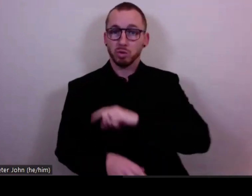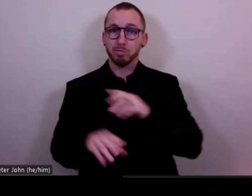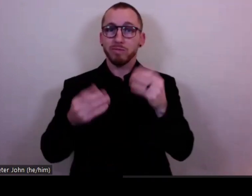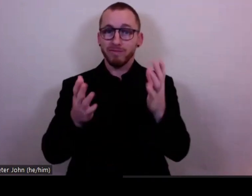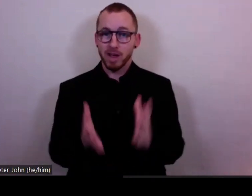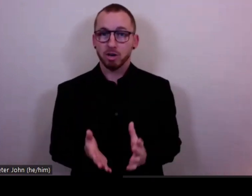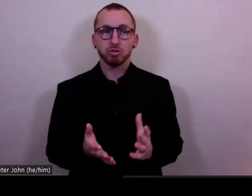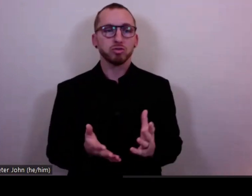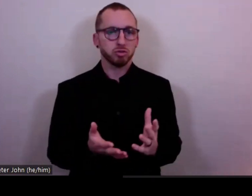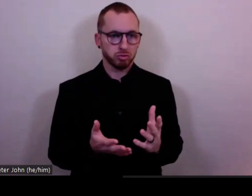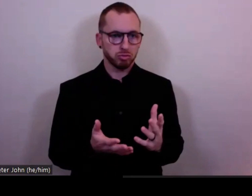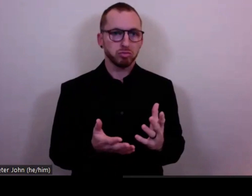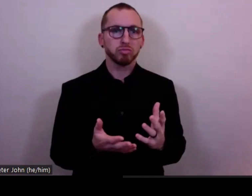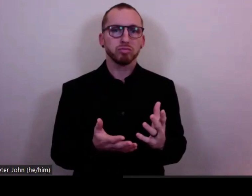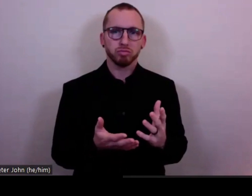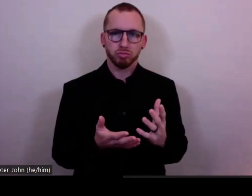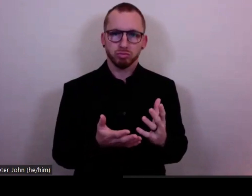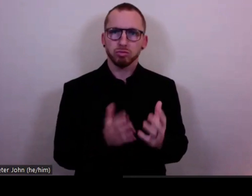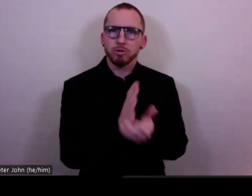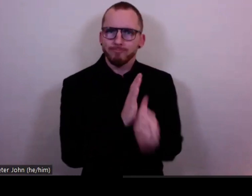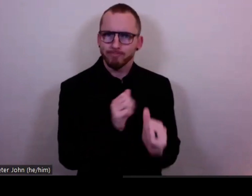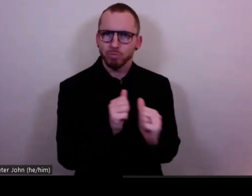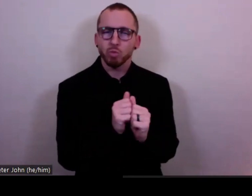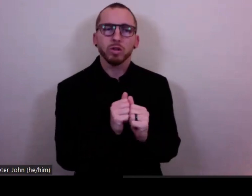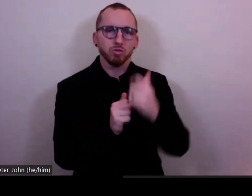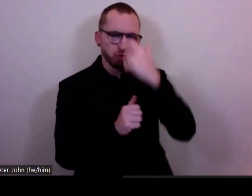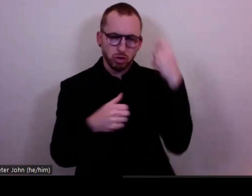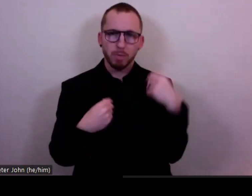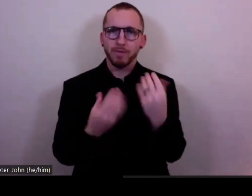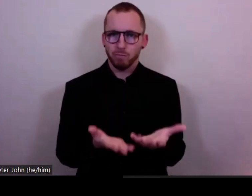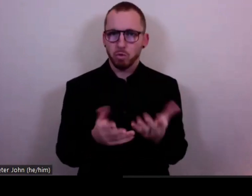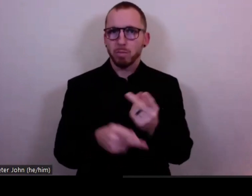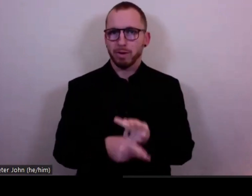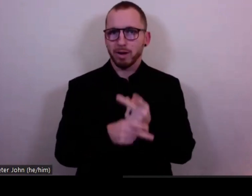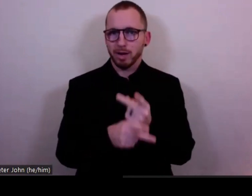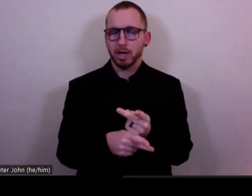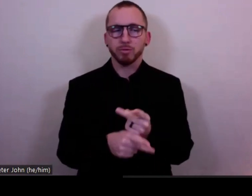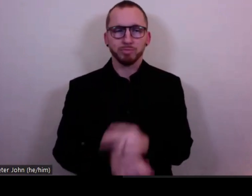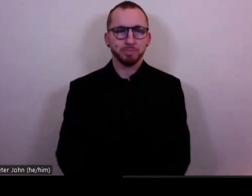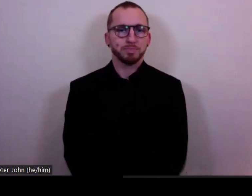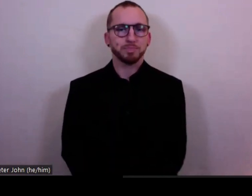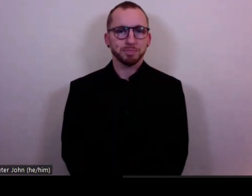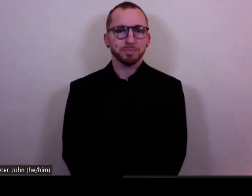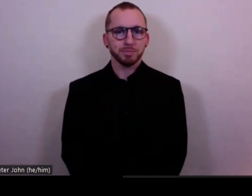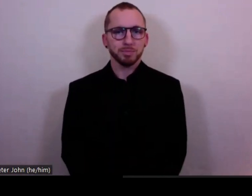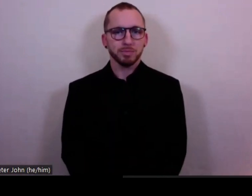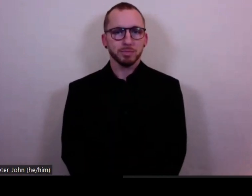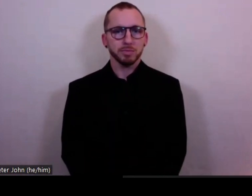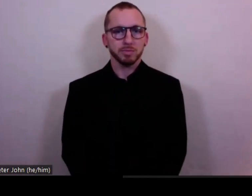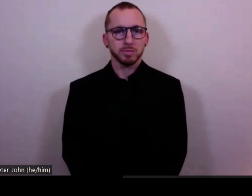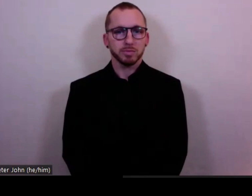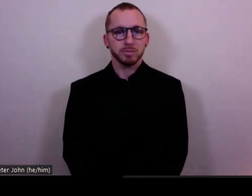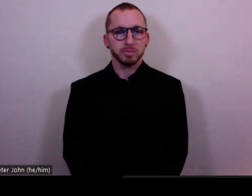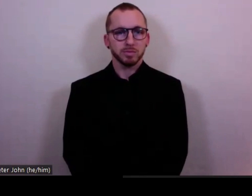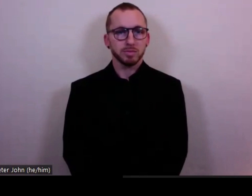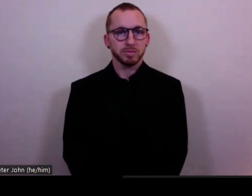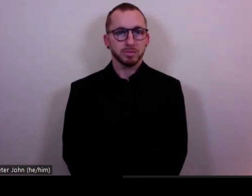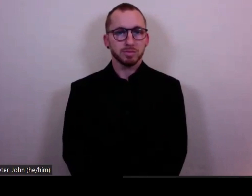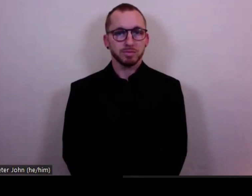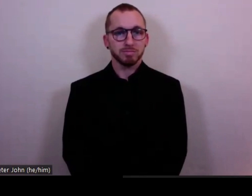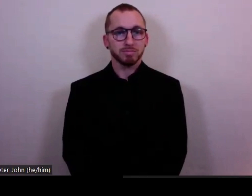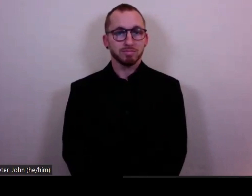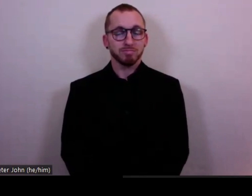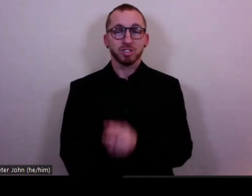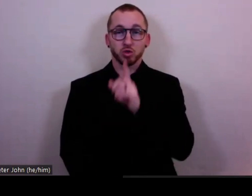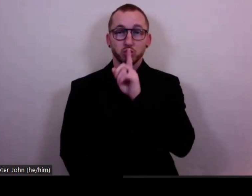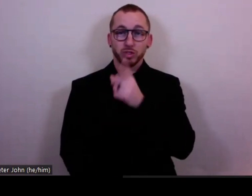managers to make sure that we're delivering that level of care to the community. So that's really what spurred today's